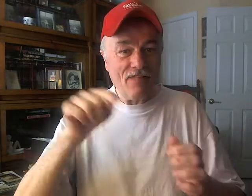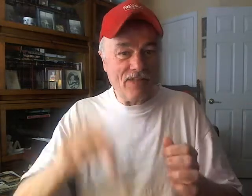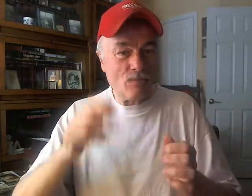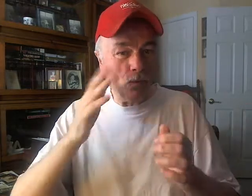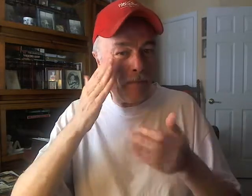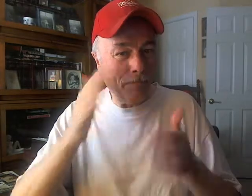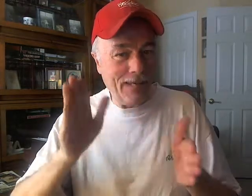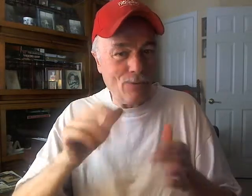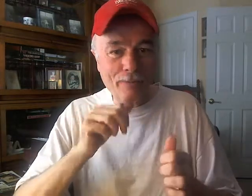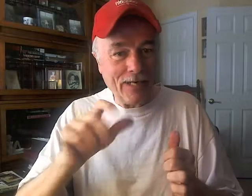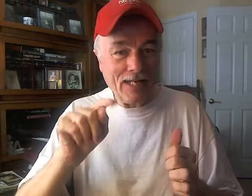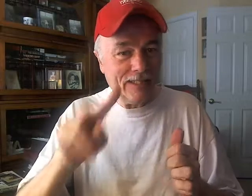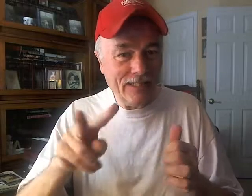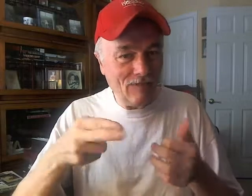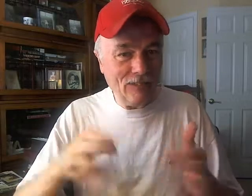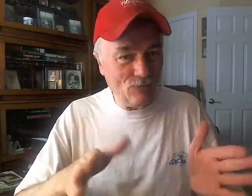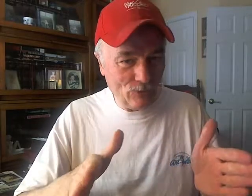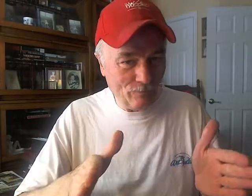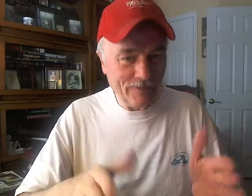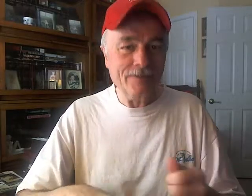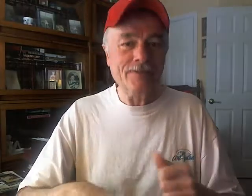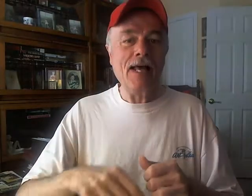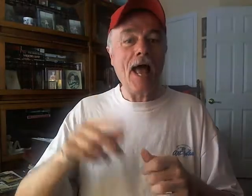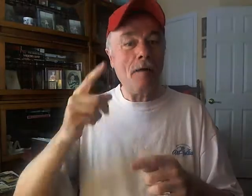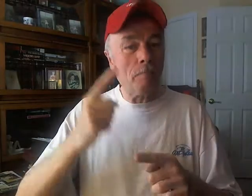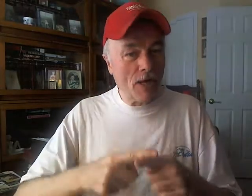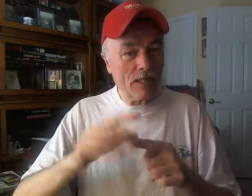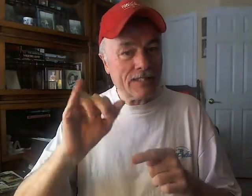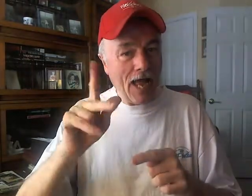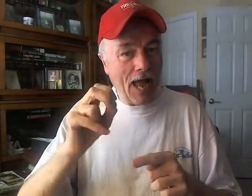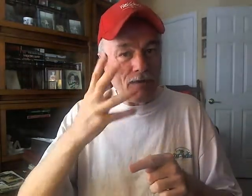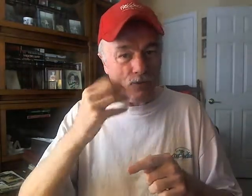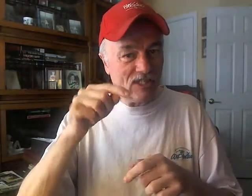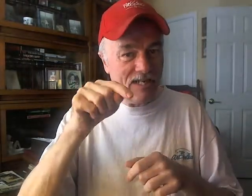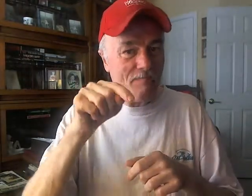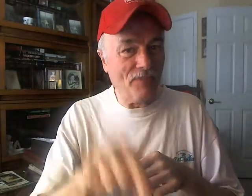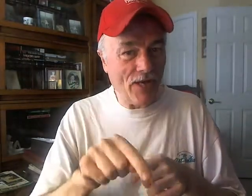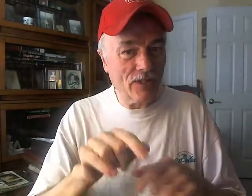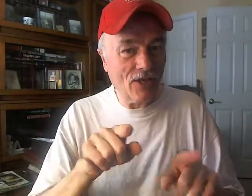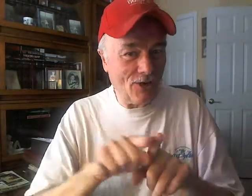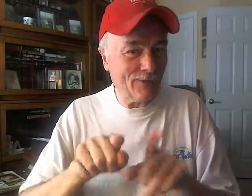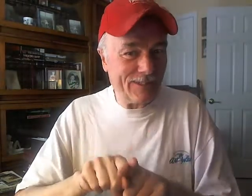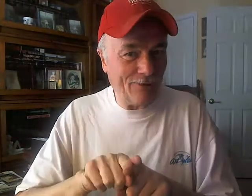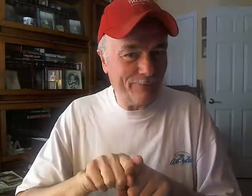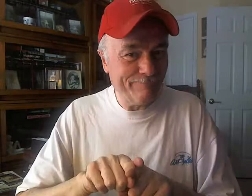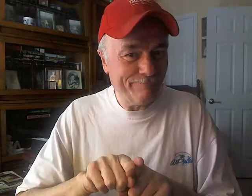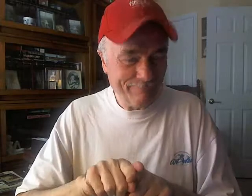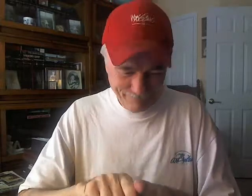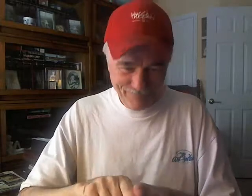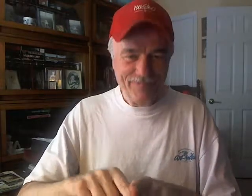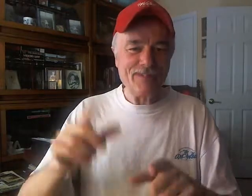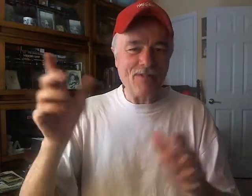This would be like TV B. At first, I was still there, but sir. So,